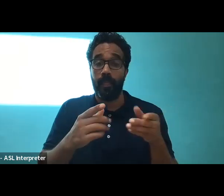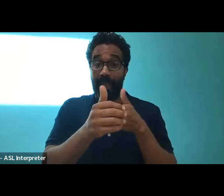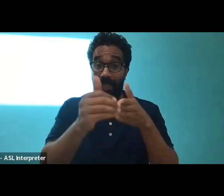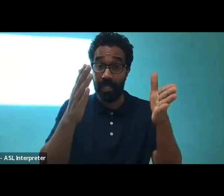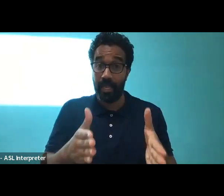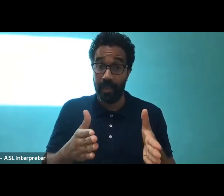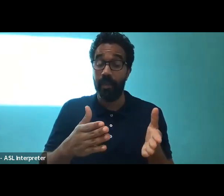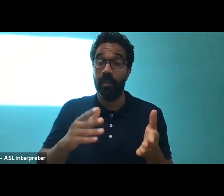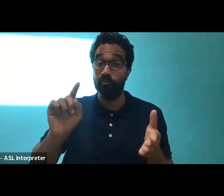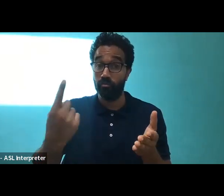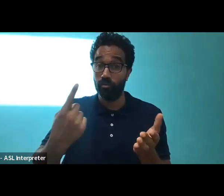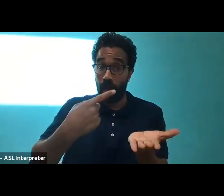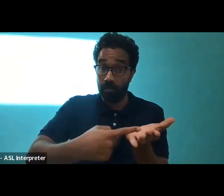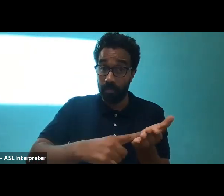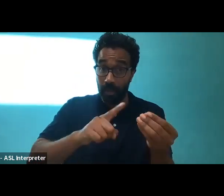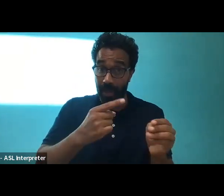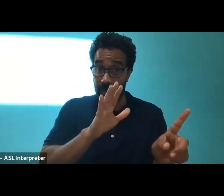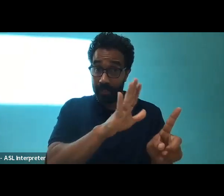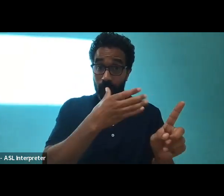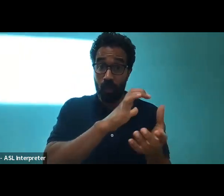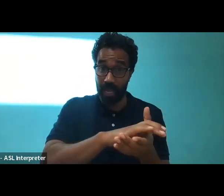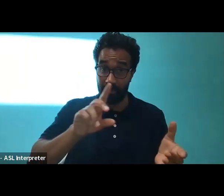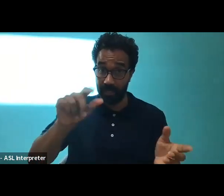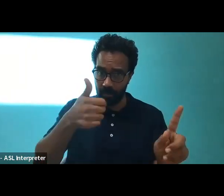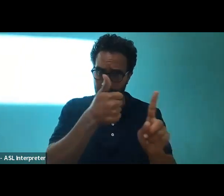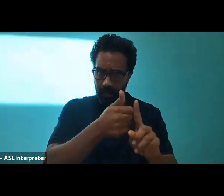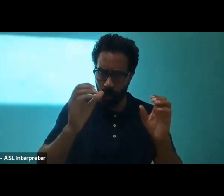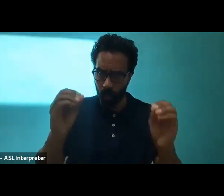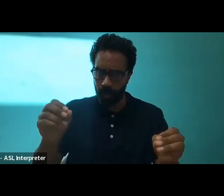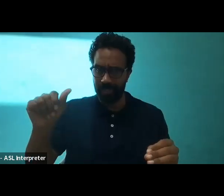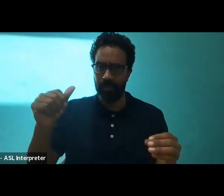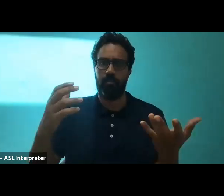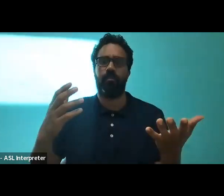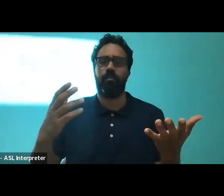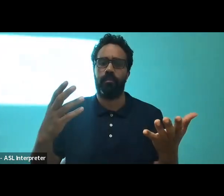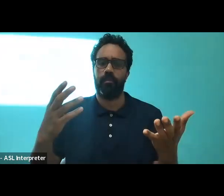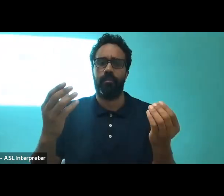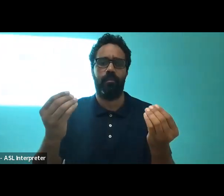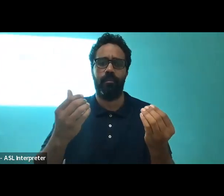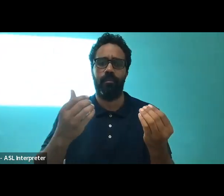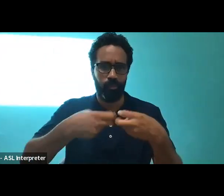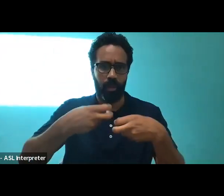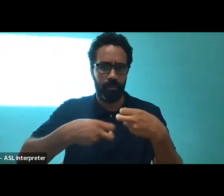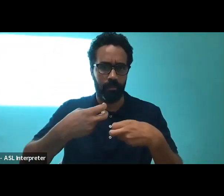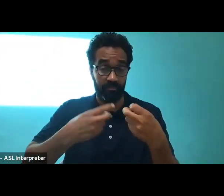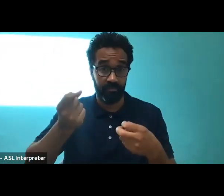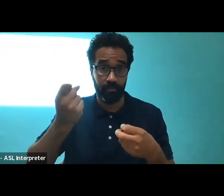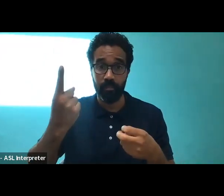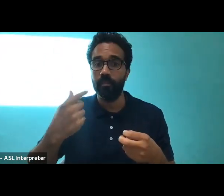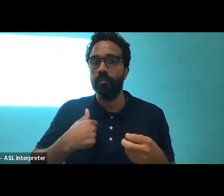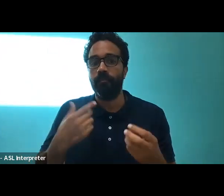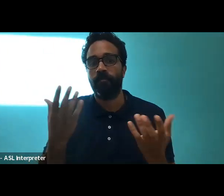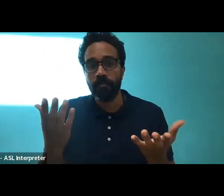community. Do you see the problem? So I have a lot of concerns